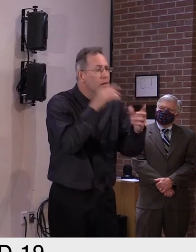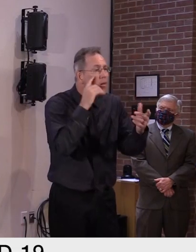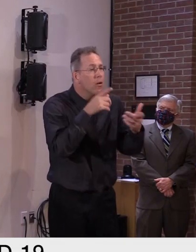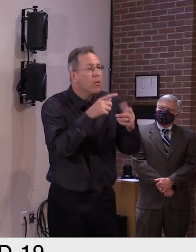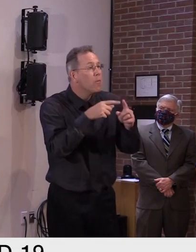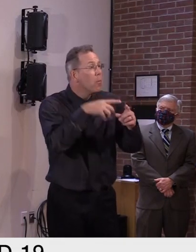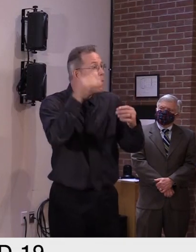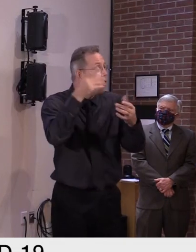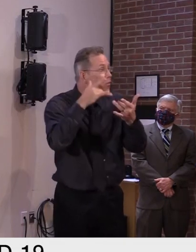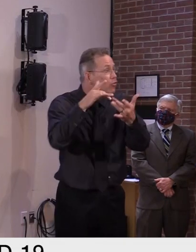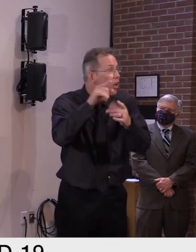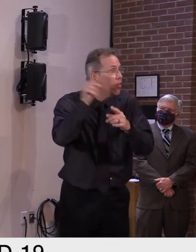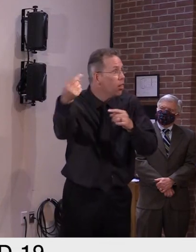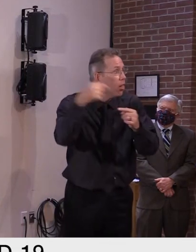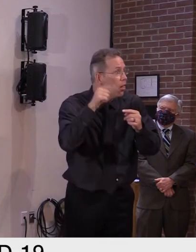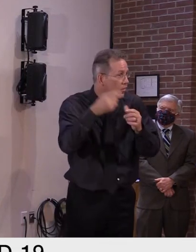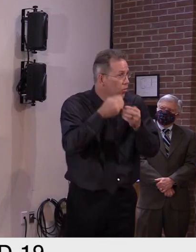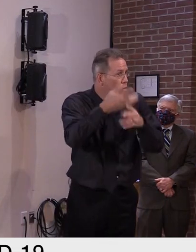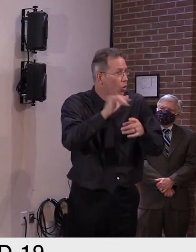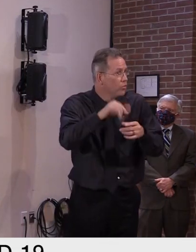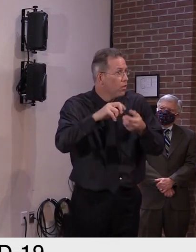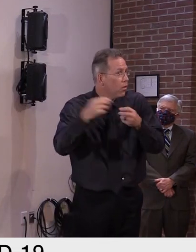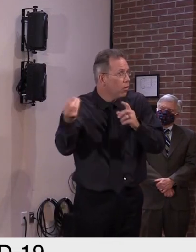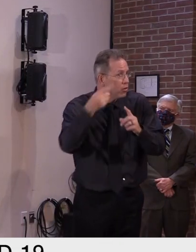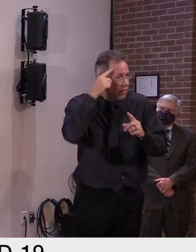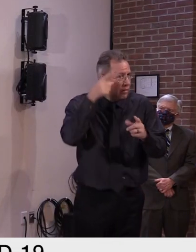zone or anything of that sort.